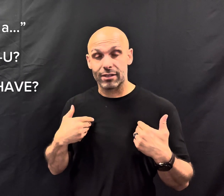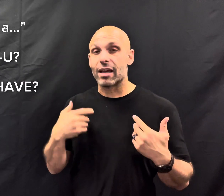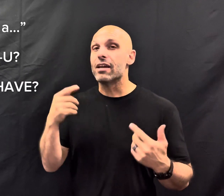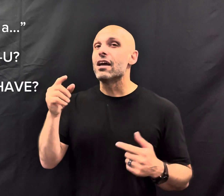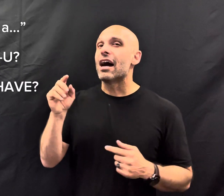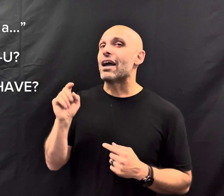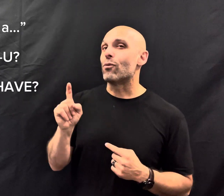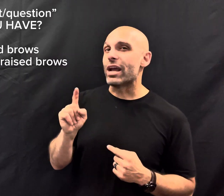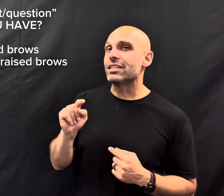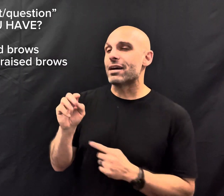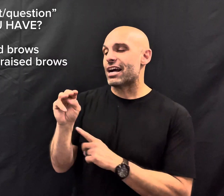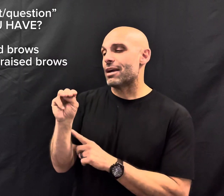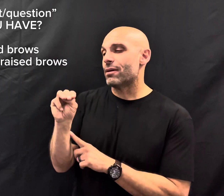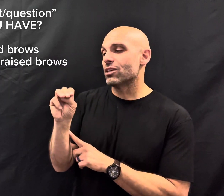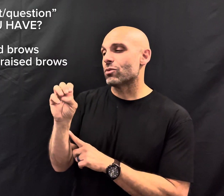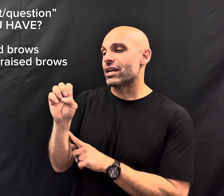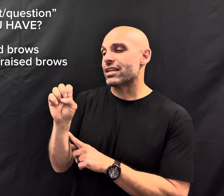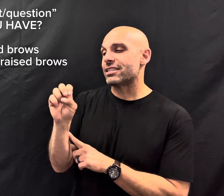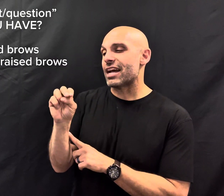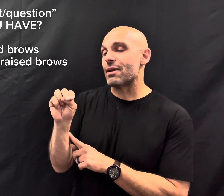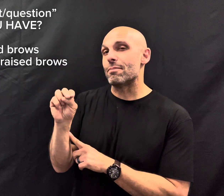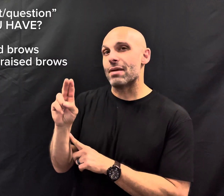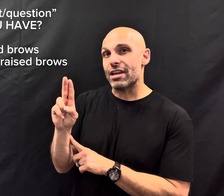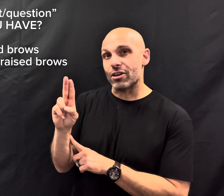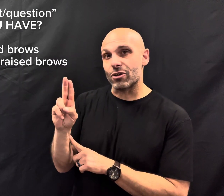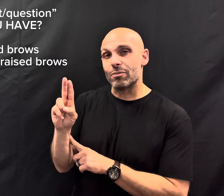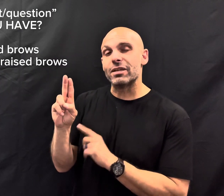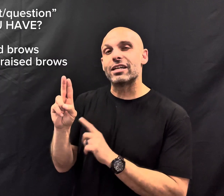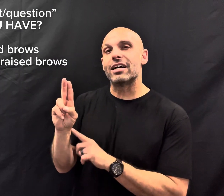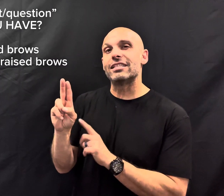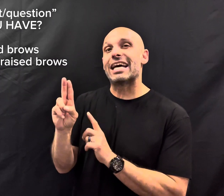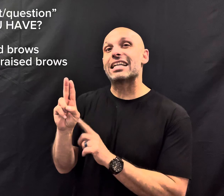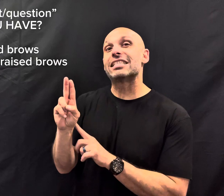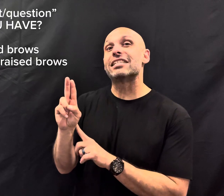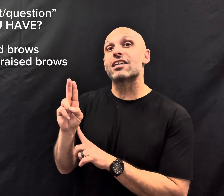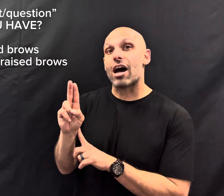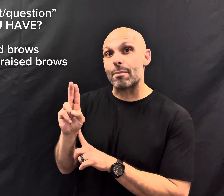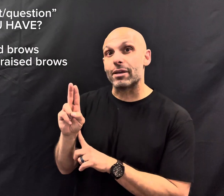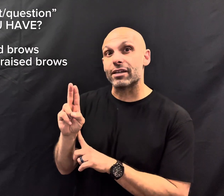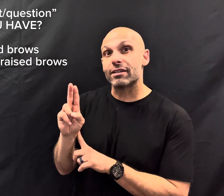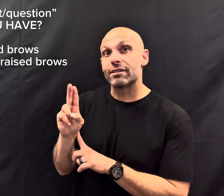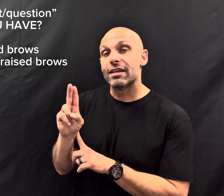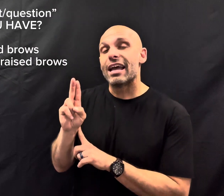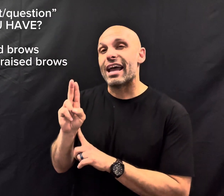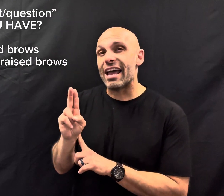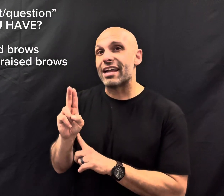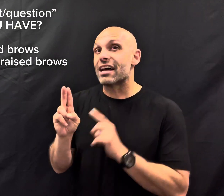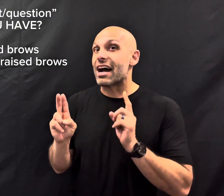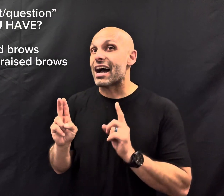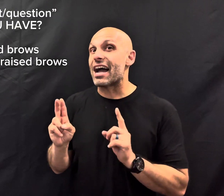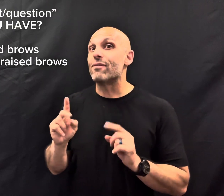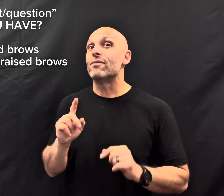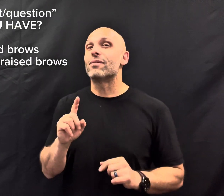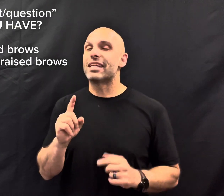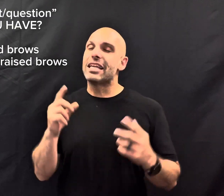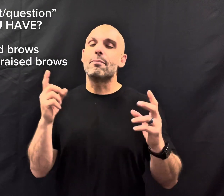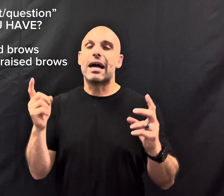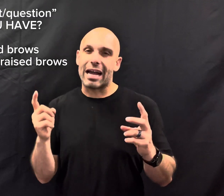Okay, I raise my eyebrows when I assign menu because that is the topic. And I keep my